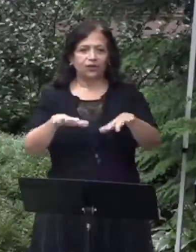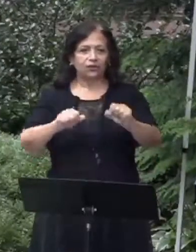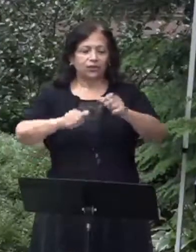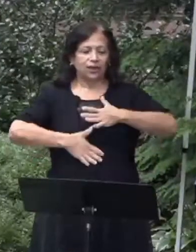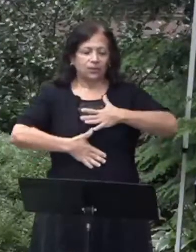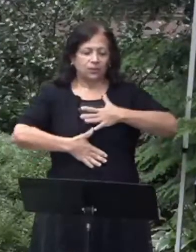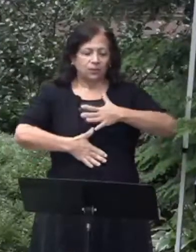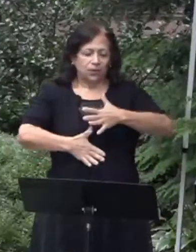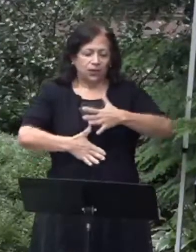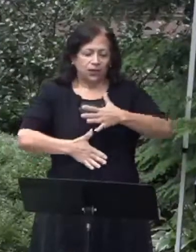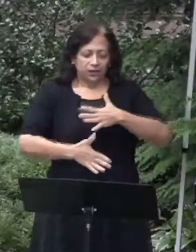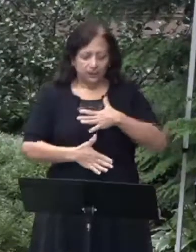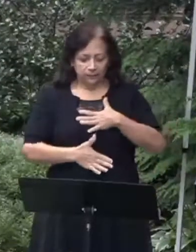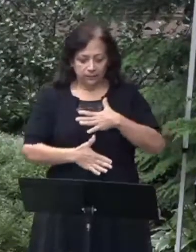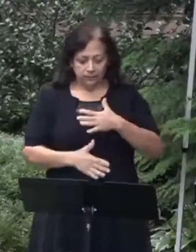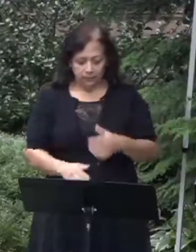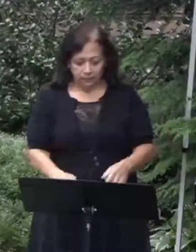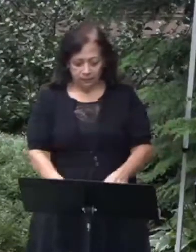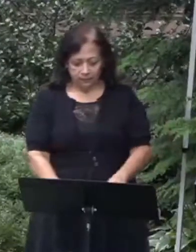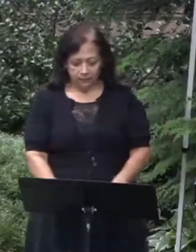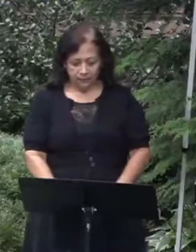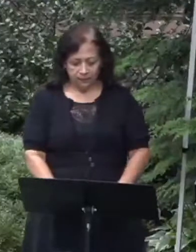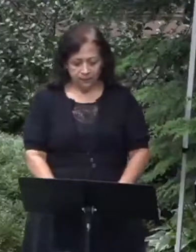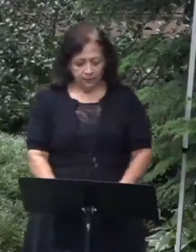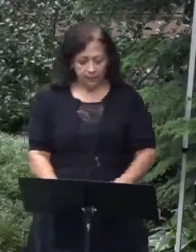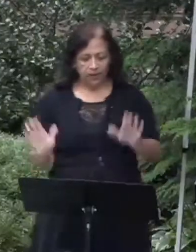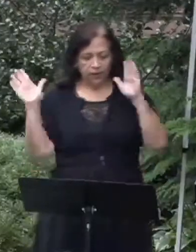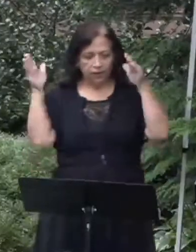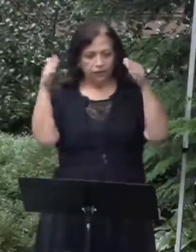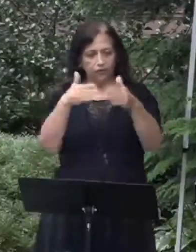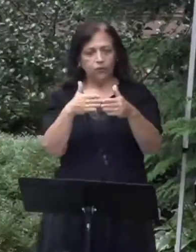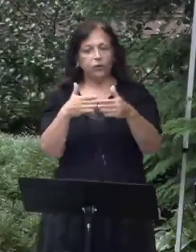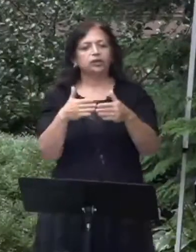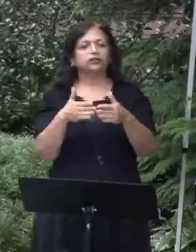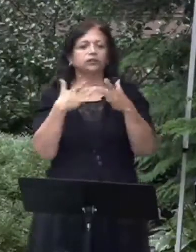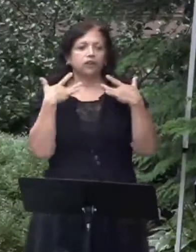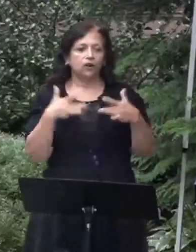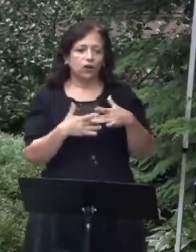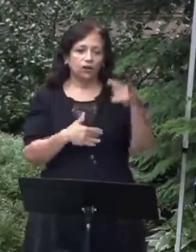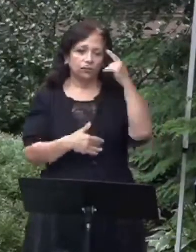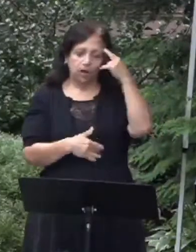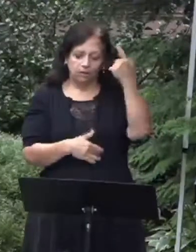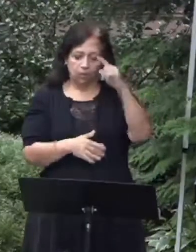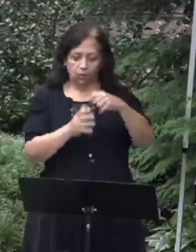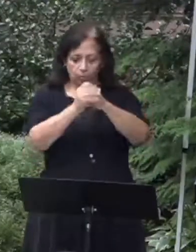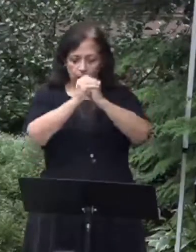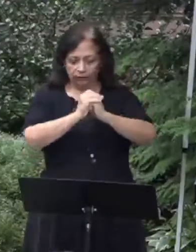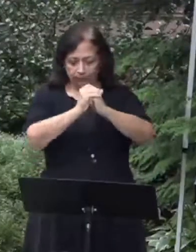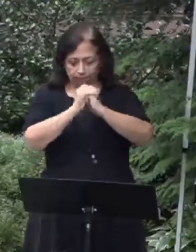deep breath and center our hearts and minds for worship.